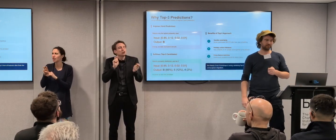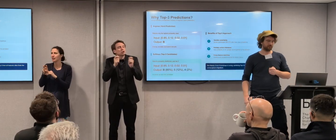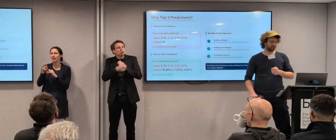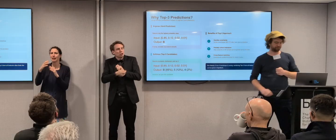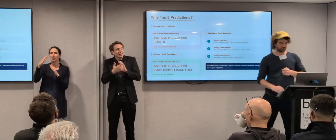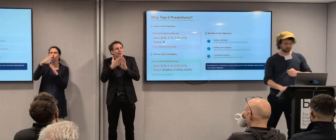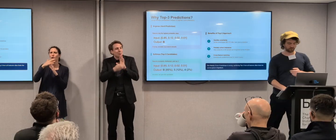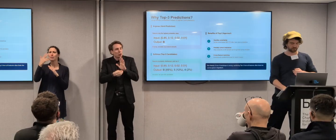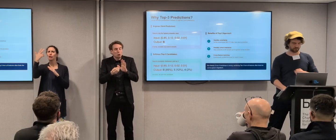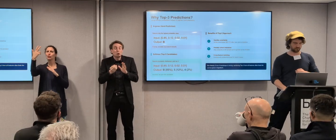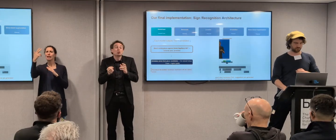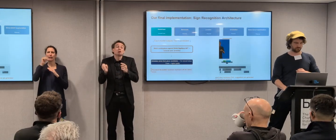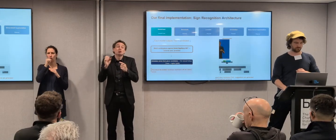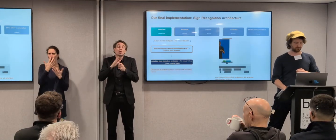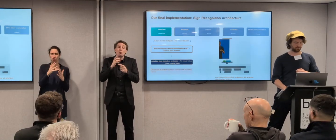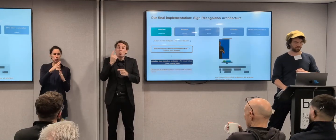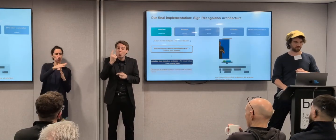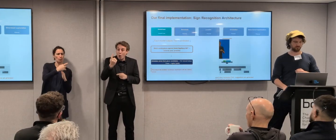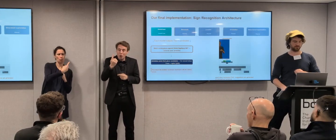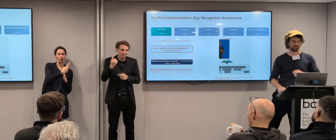top 1.